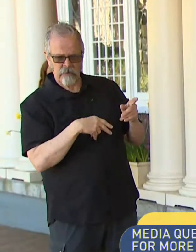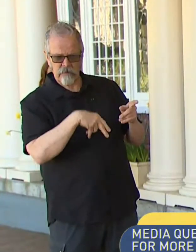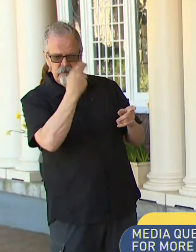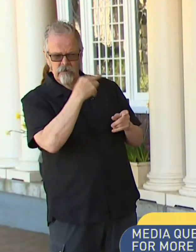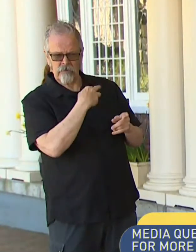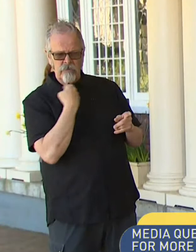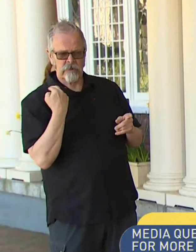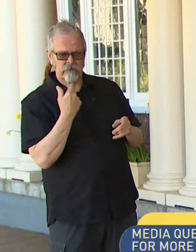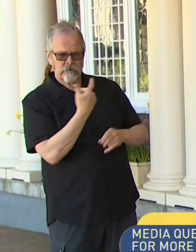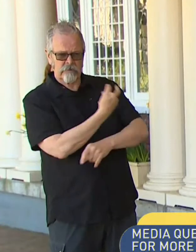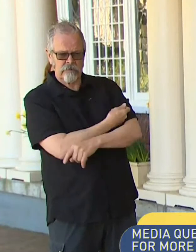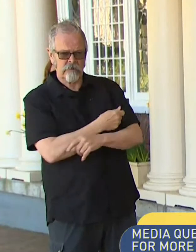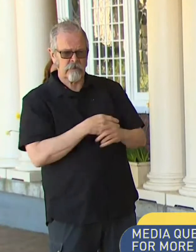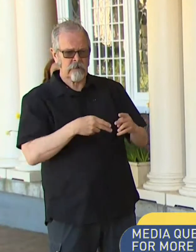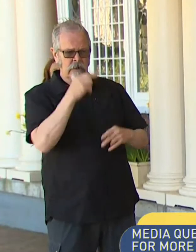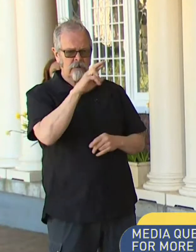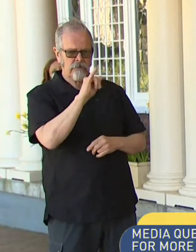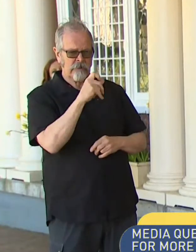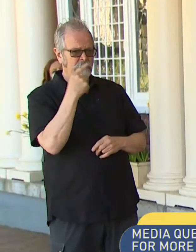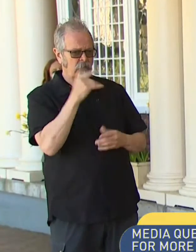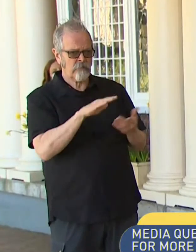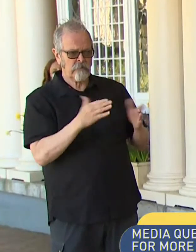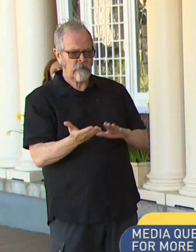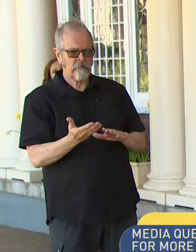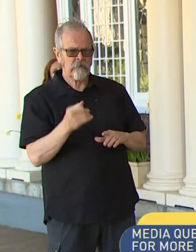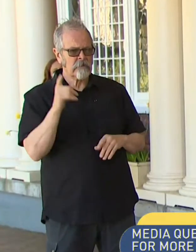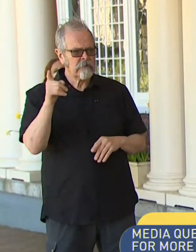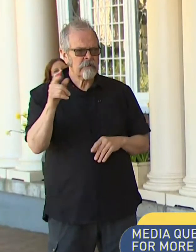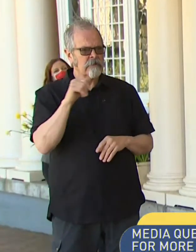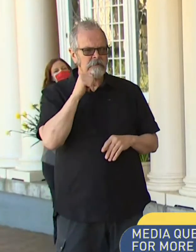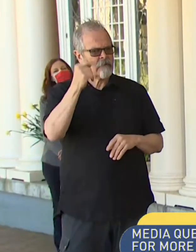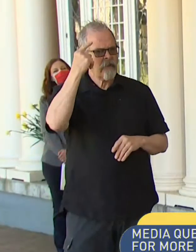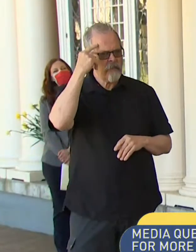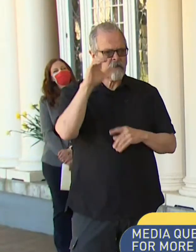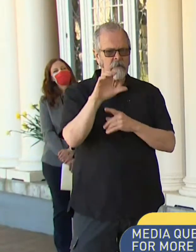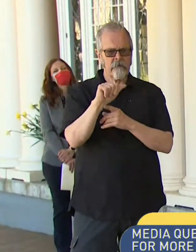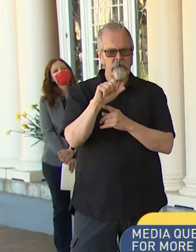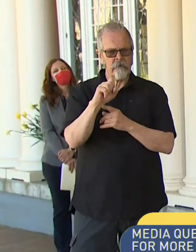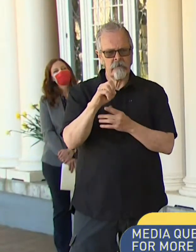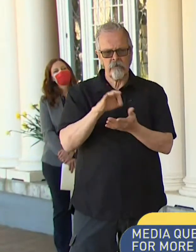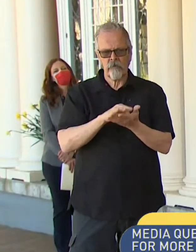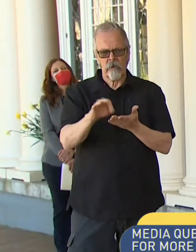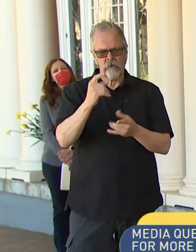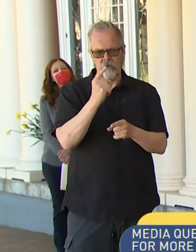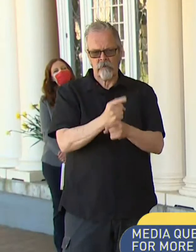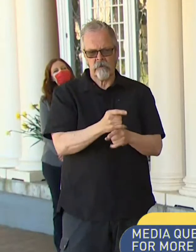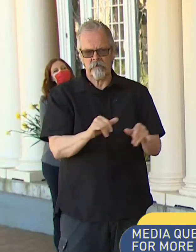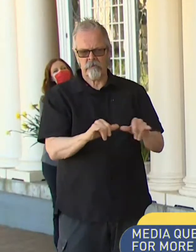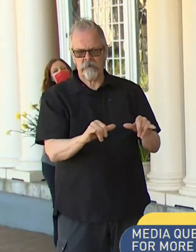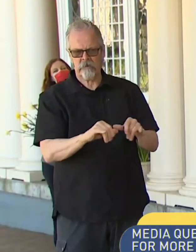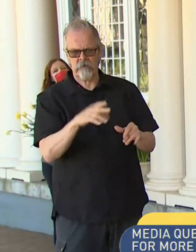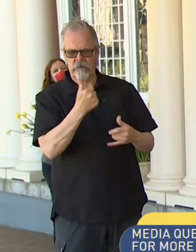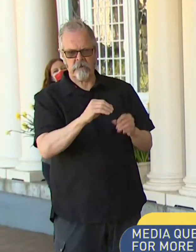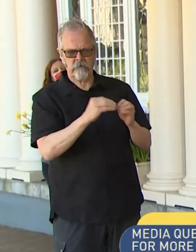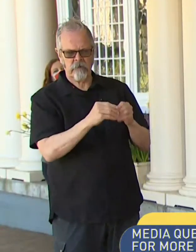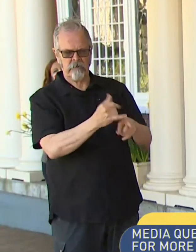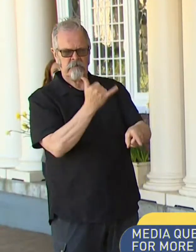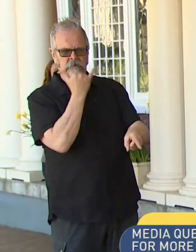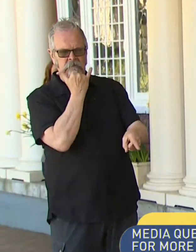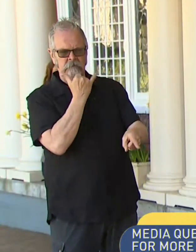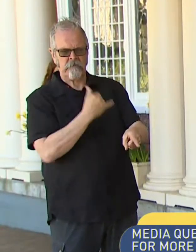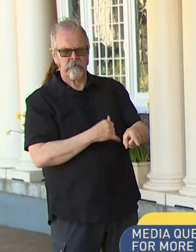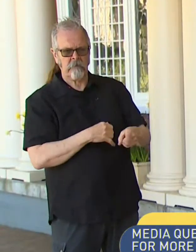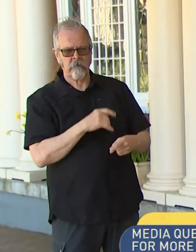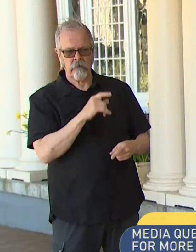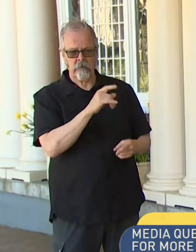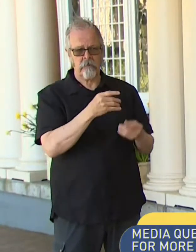the most at risk for death. He doesn't think that the case count is the right metric anymore, and that if you focused on hospitalization and death